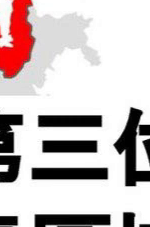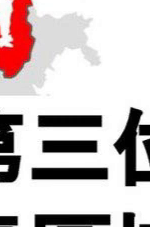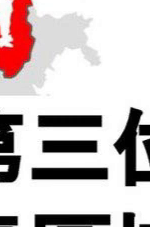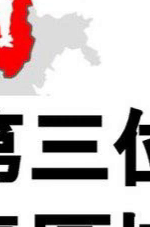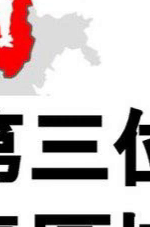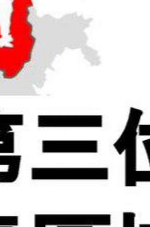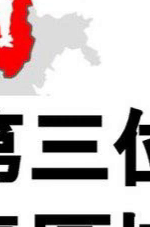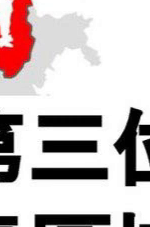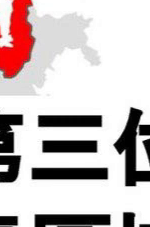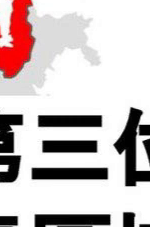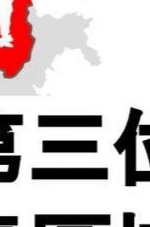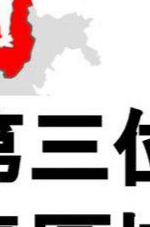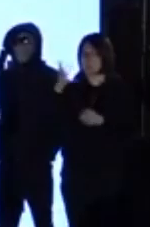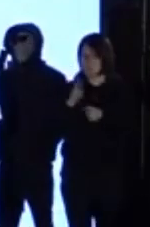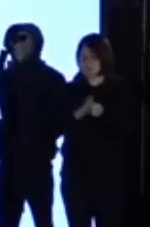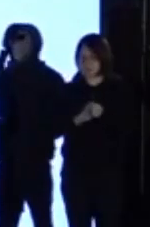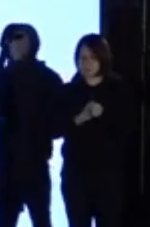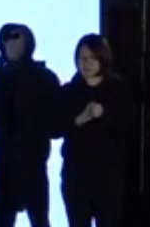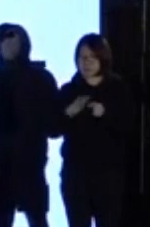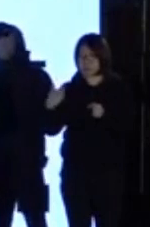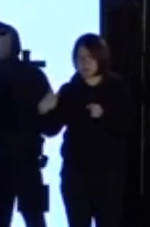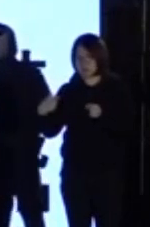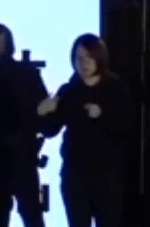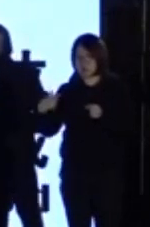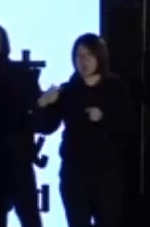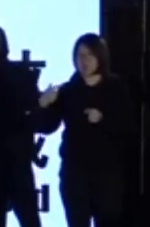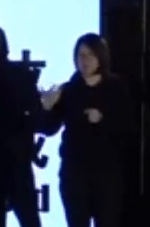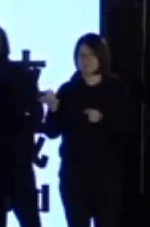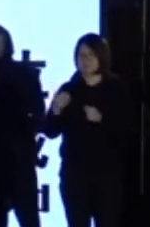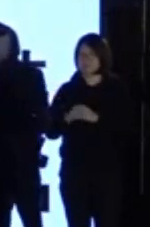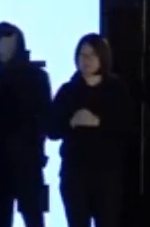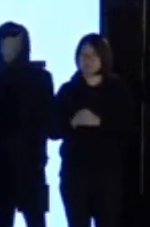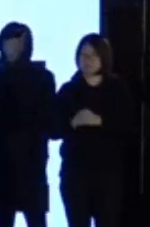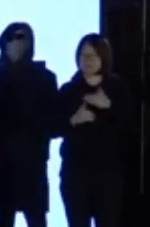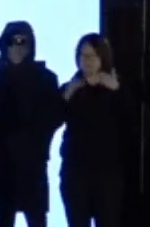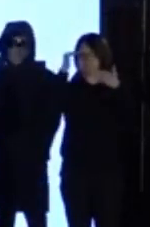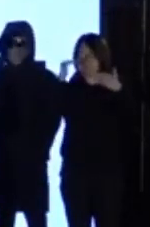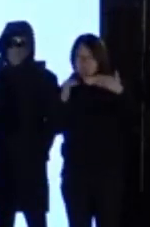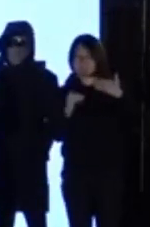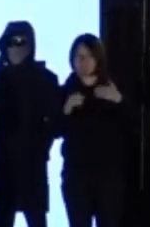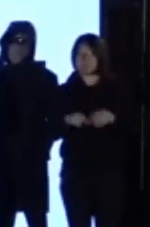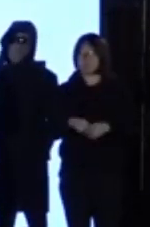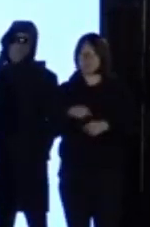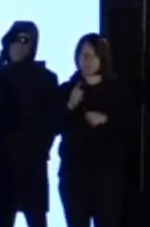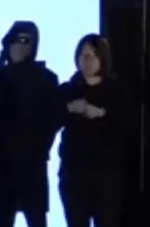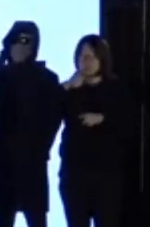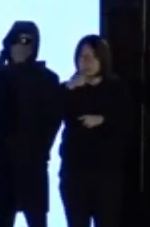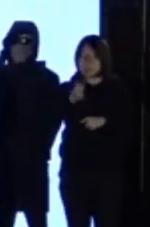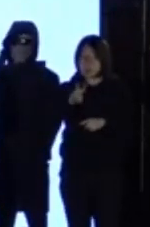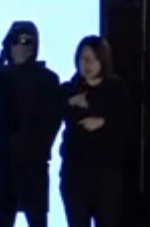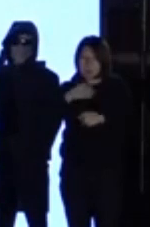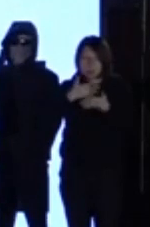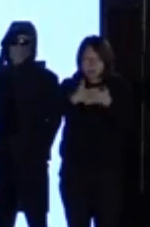districts with large amounts of residential areas. In particular, Sham Shui Po is very densely populated, housing